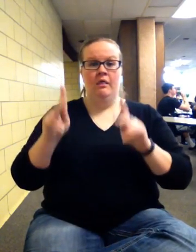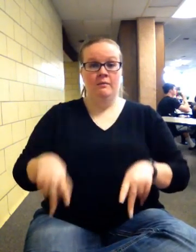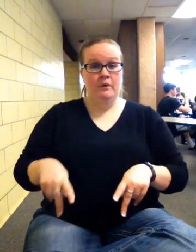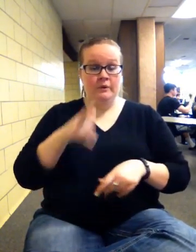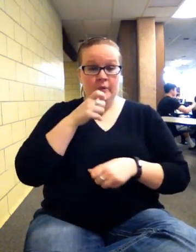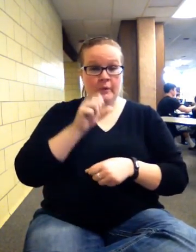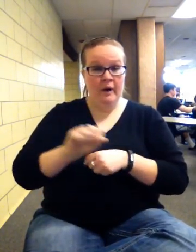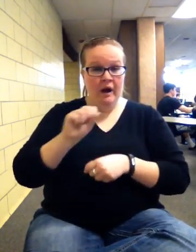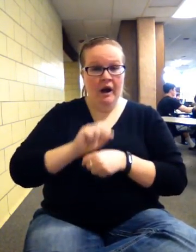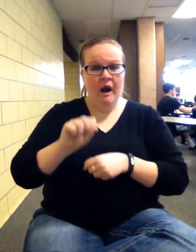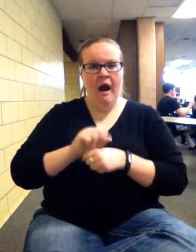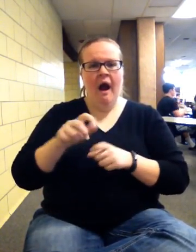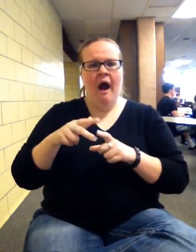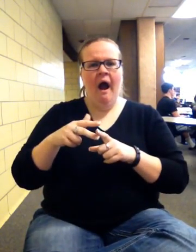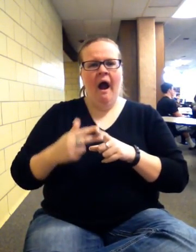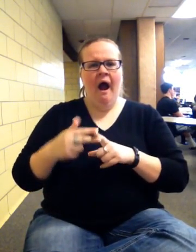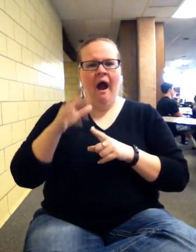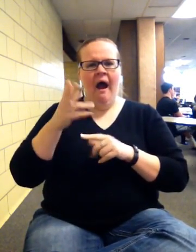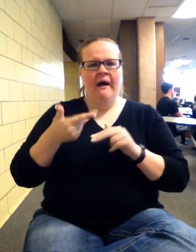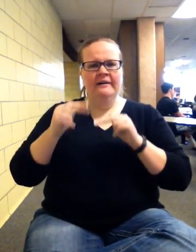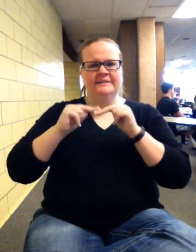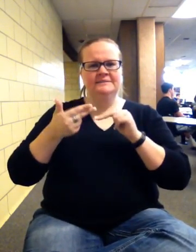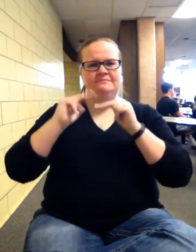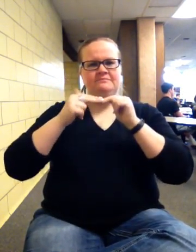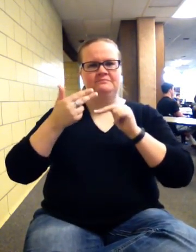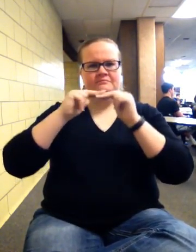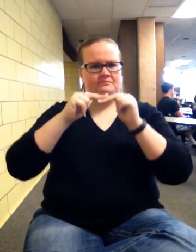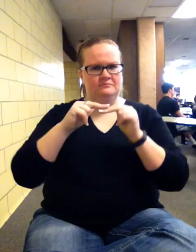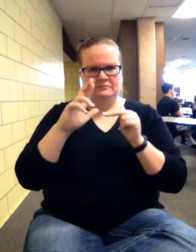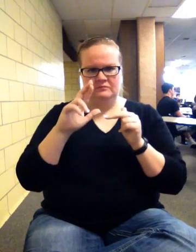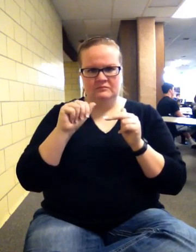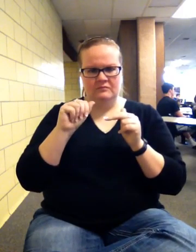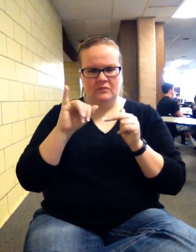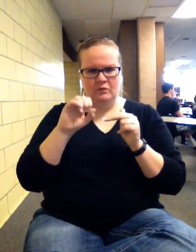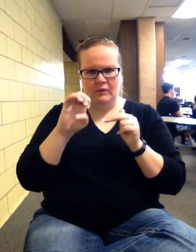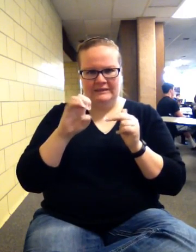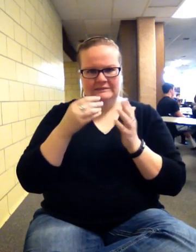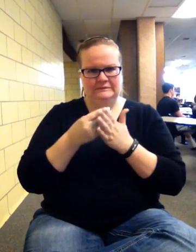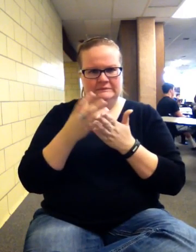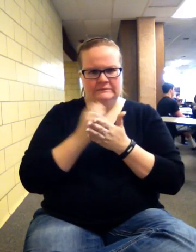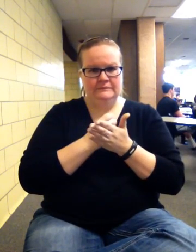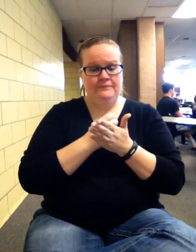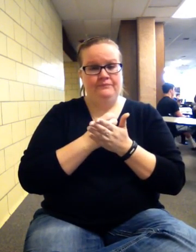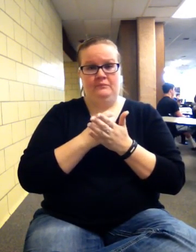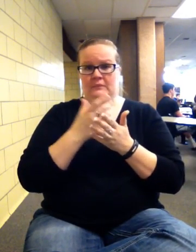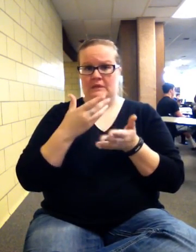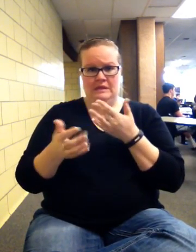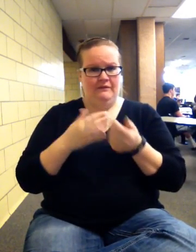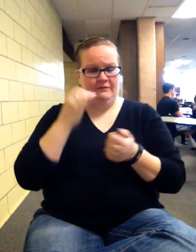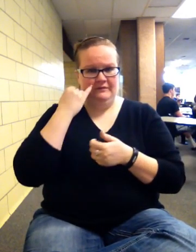the machine is probably going to be getting raises, even if there's a cost of living adjustment. So it's going to become more expensive to use that way.